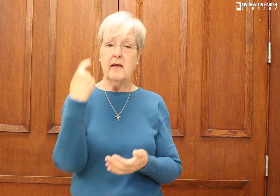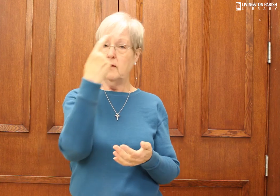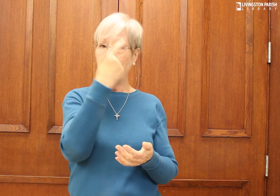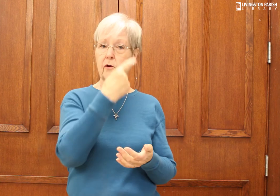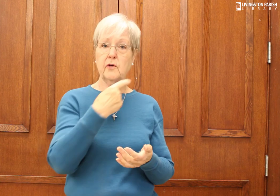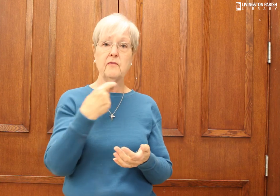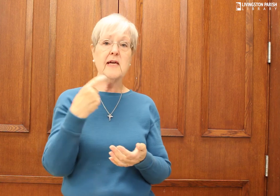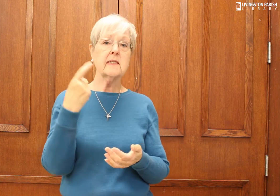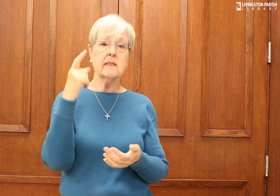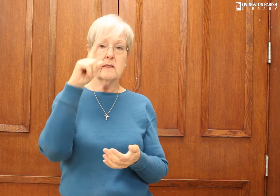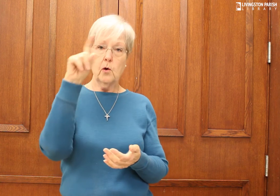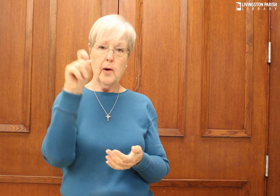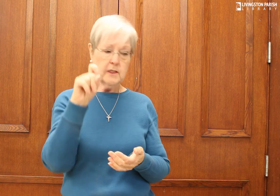the look on your face is the question.